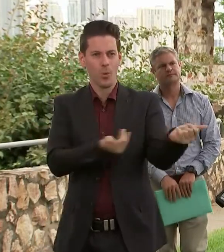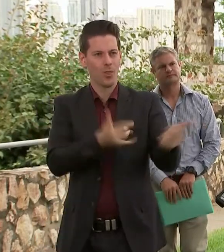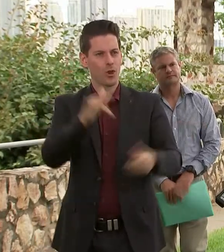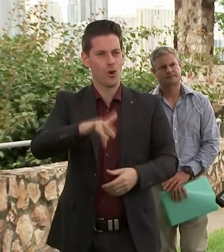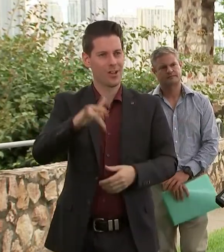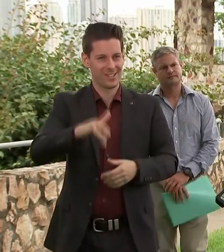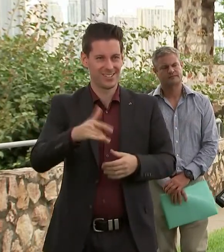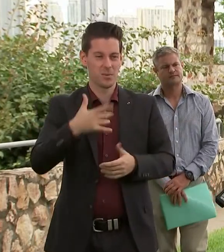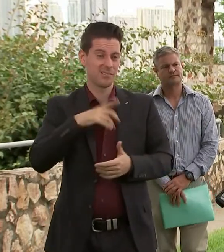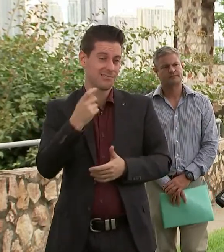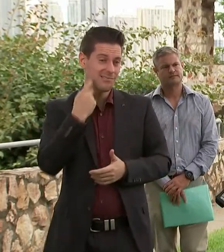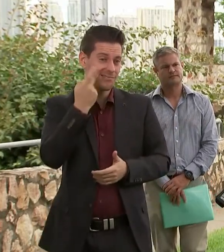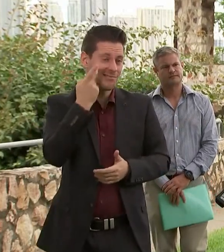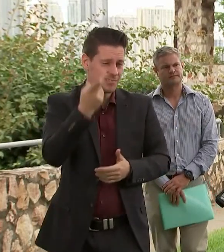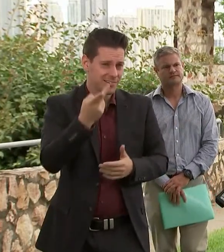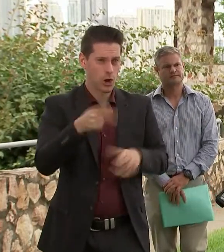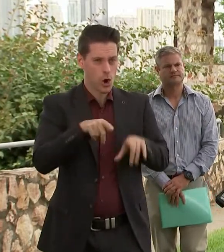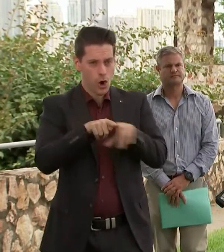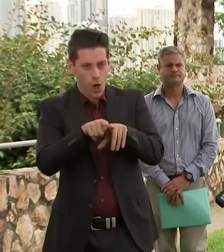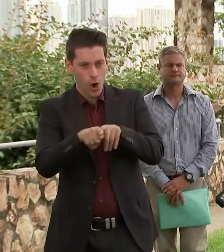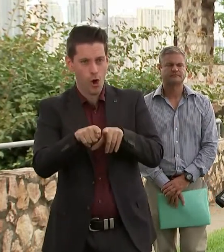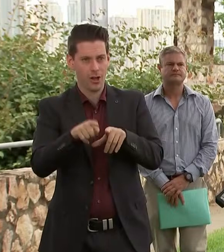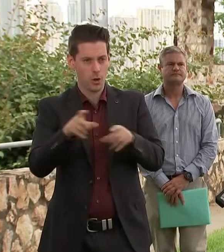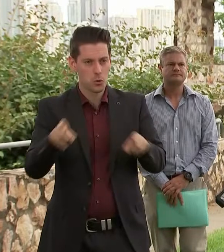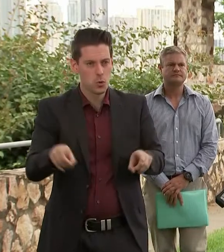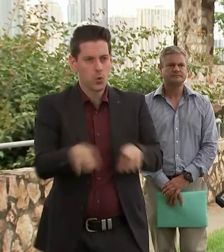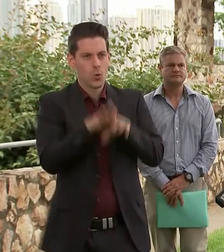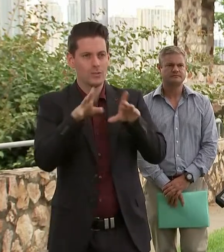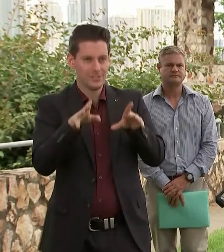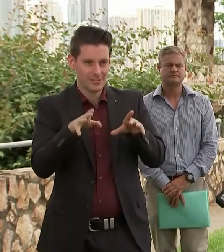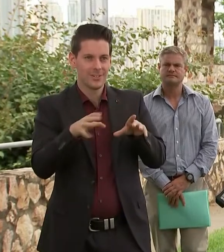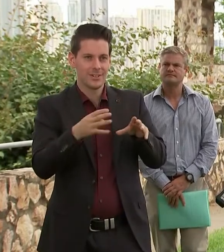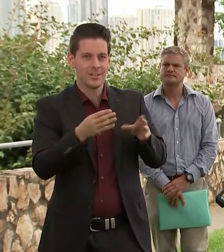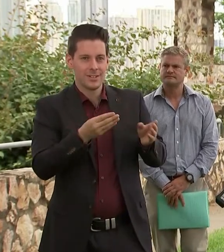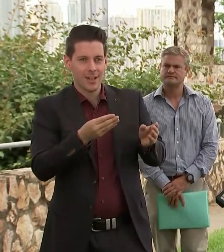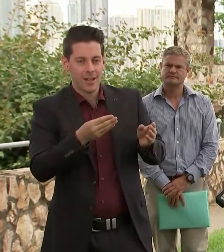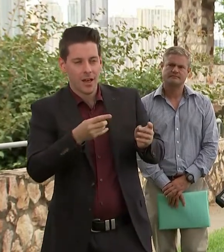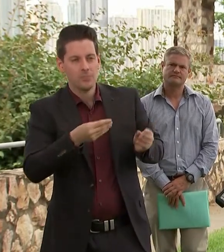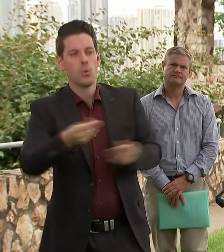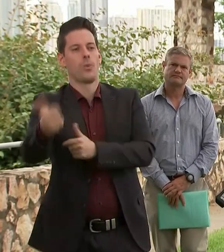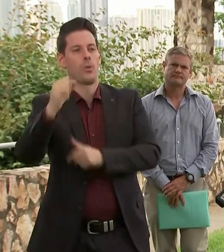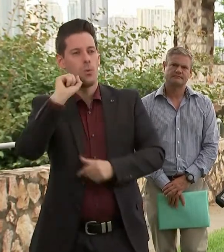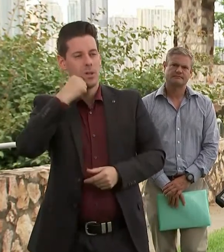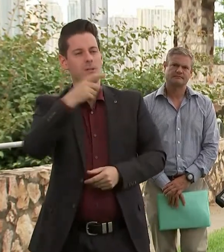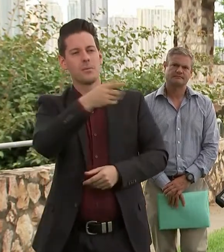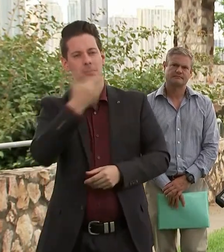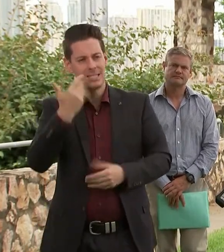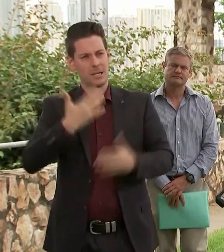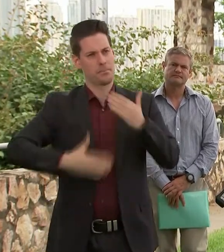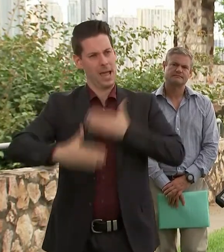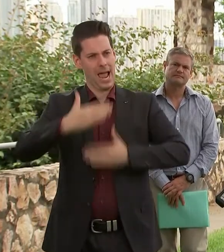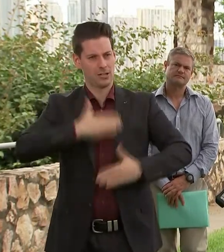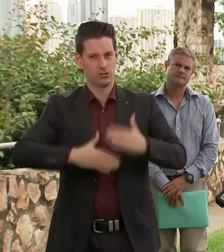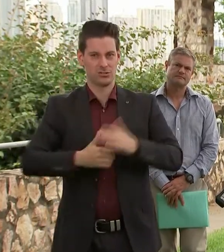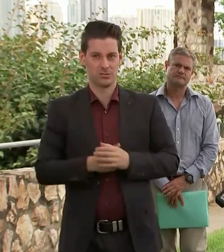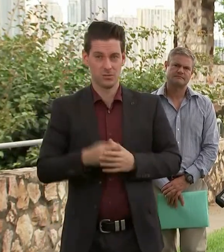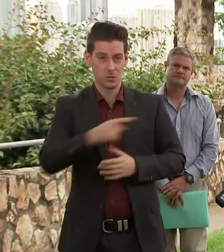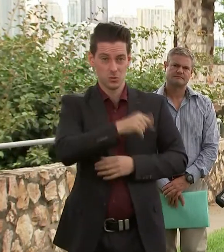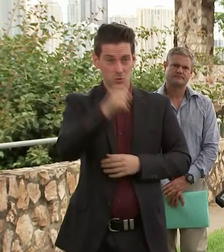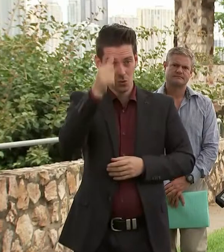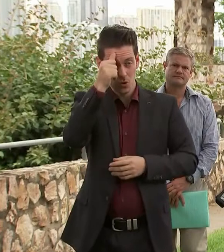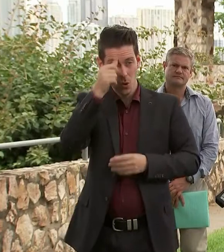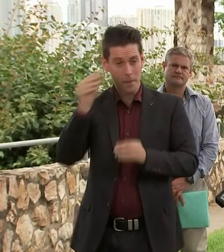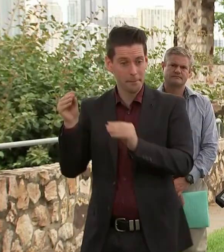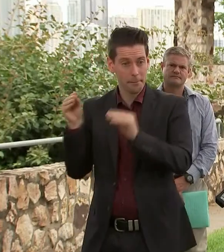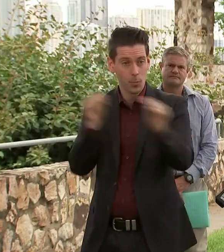first couple of days, please particularly be very, very patient. Do you have any estimates on how many of those are tourists, how many of those